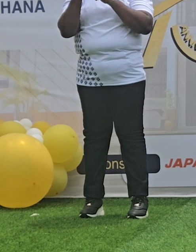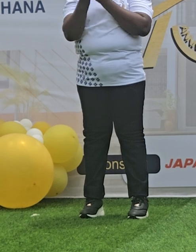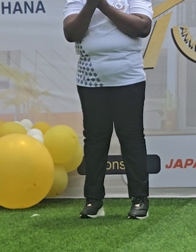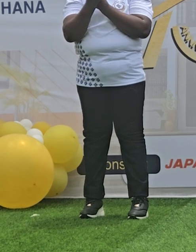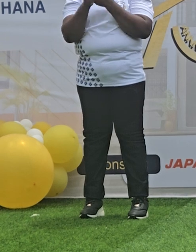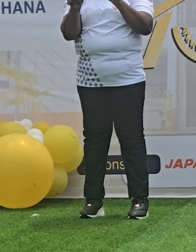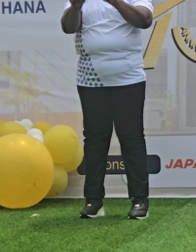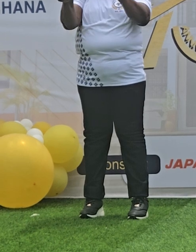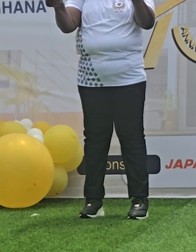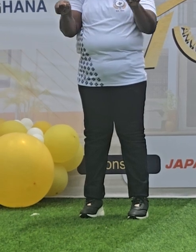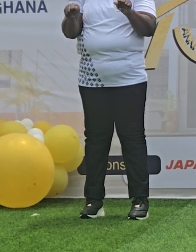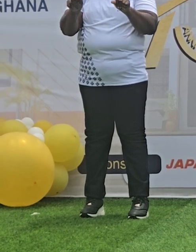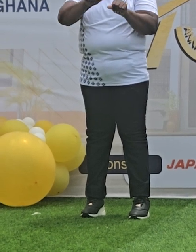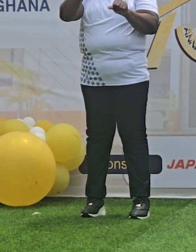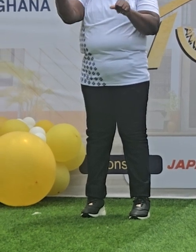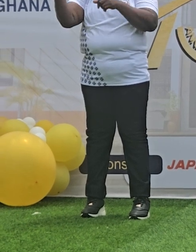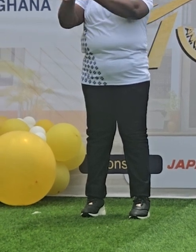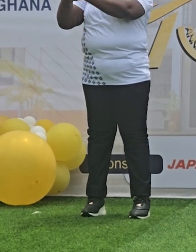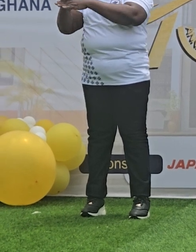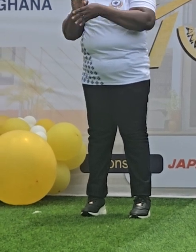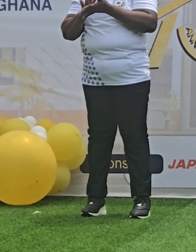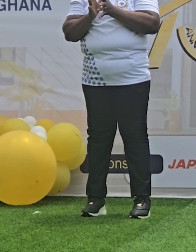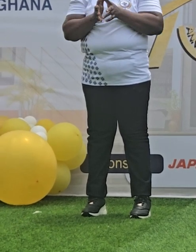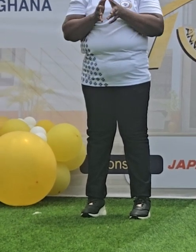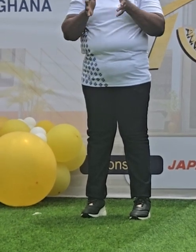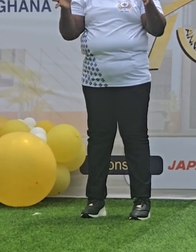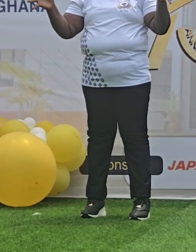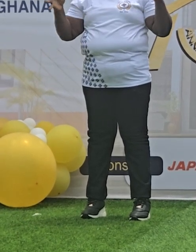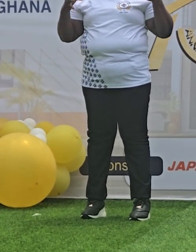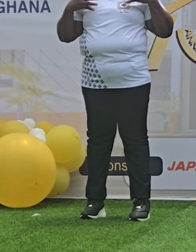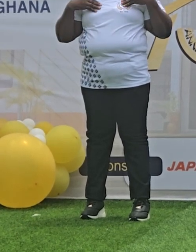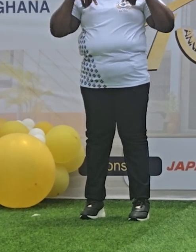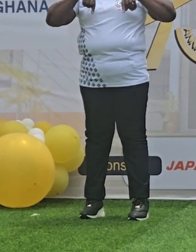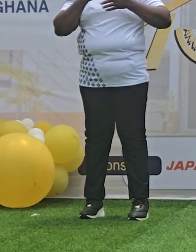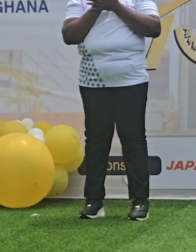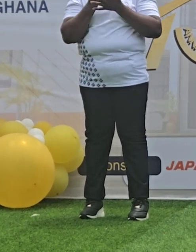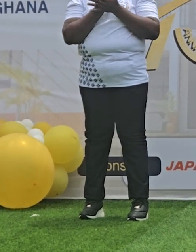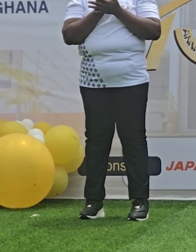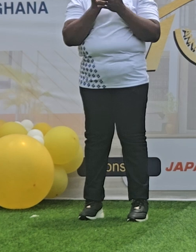any enterprise has become widely accepted